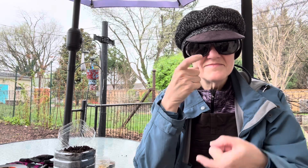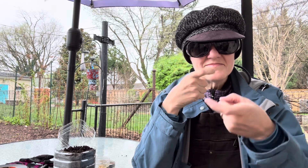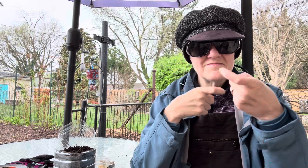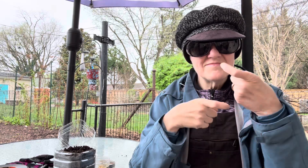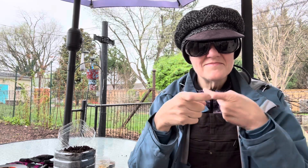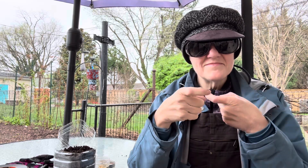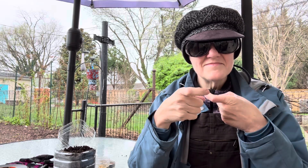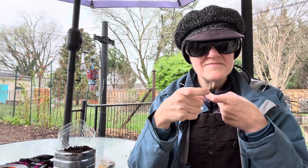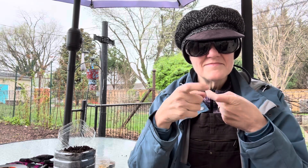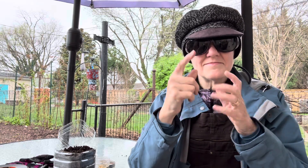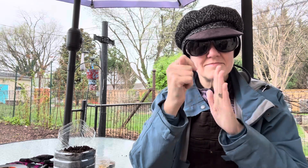transplant.